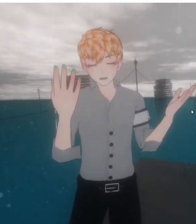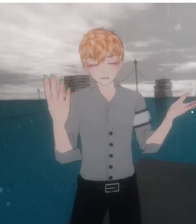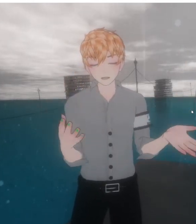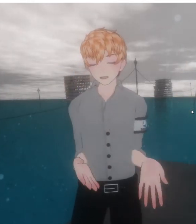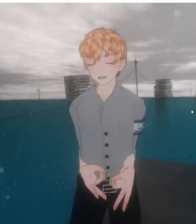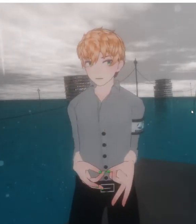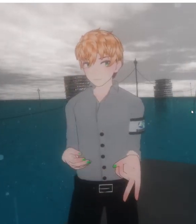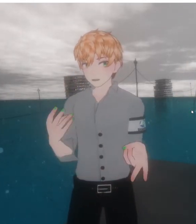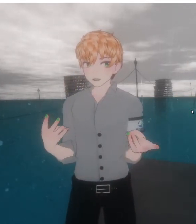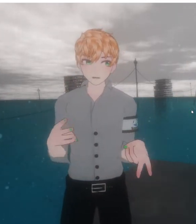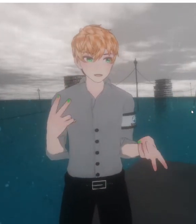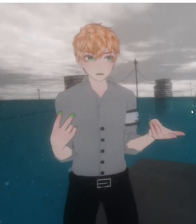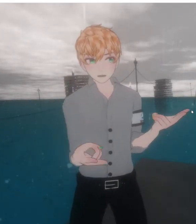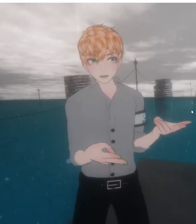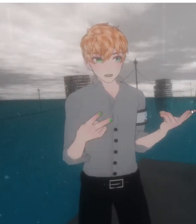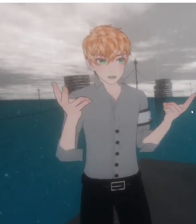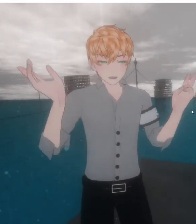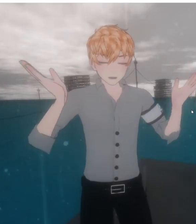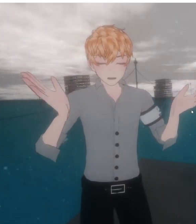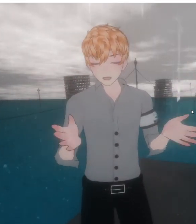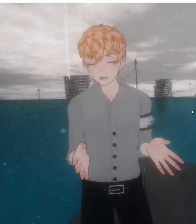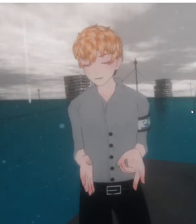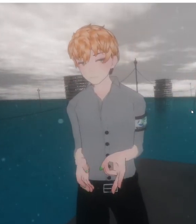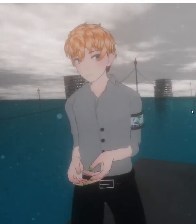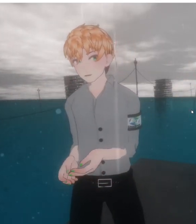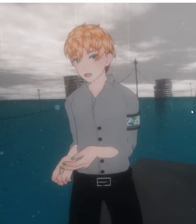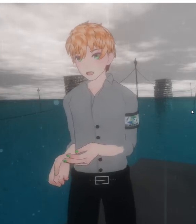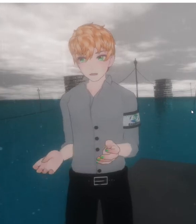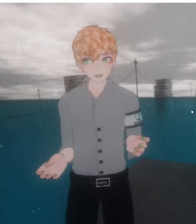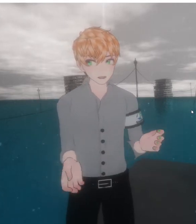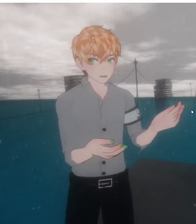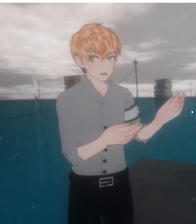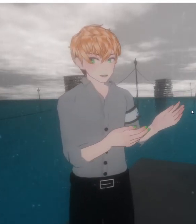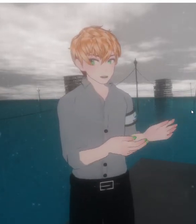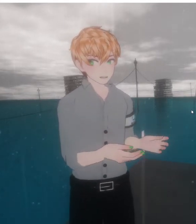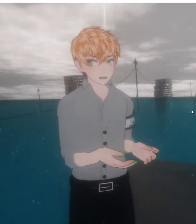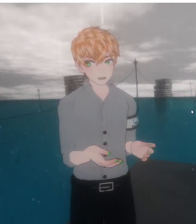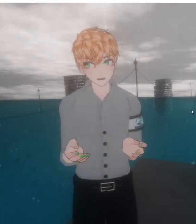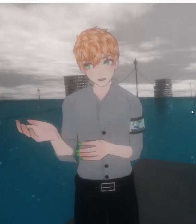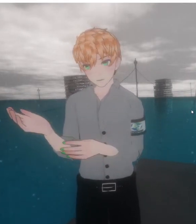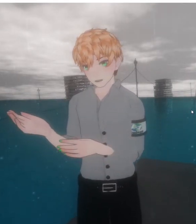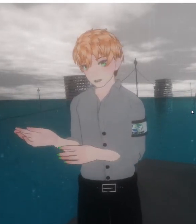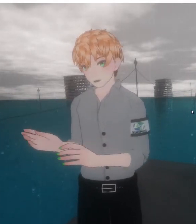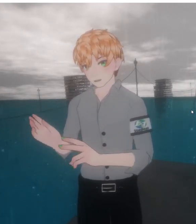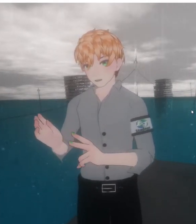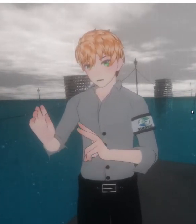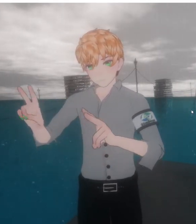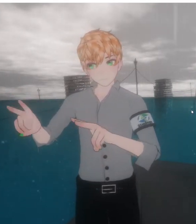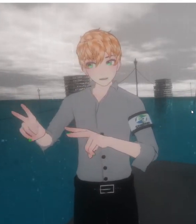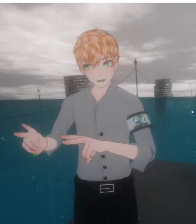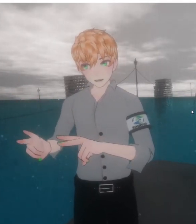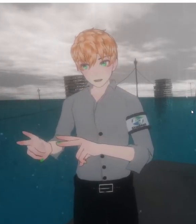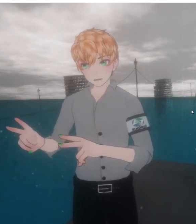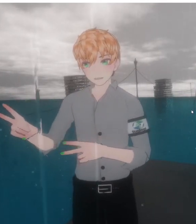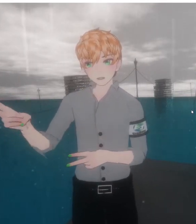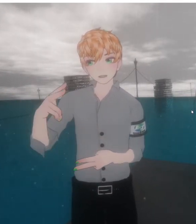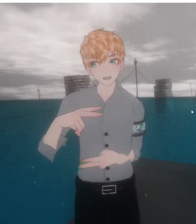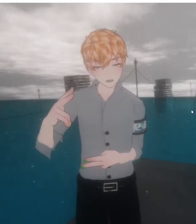the Department of Internal Affairs, I don't know, the head of this investigation, police commissioner, said this. When they're quoting a